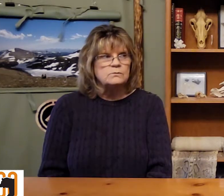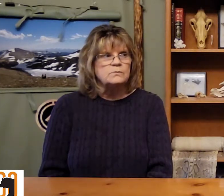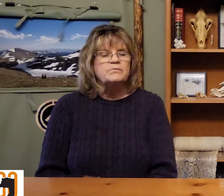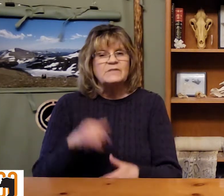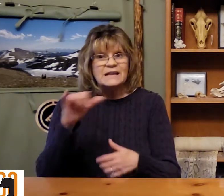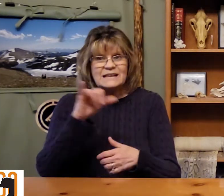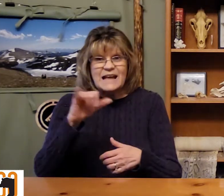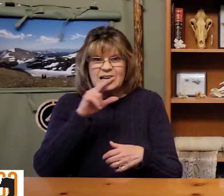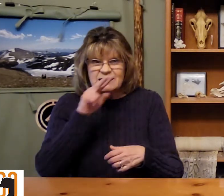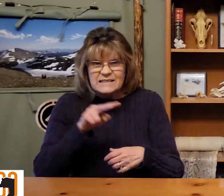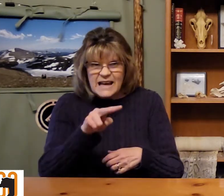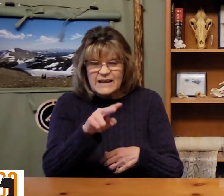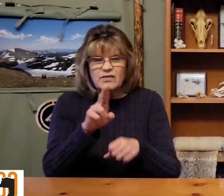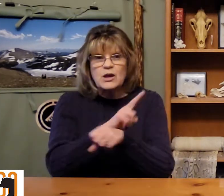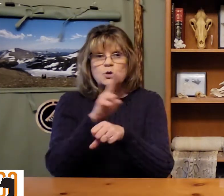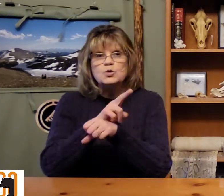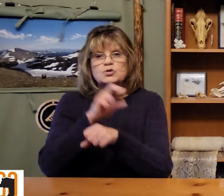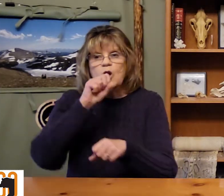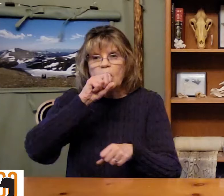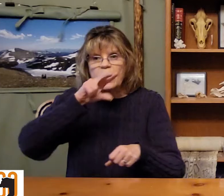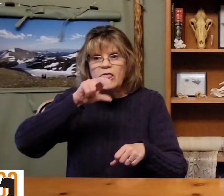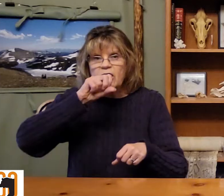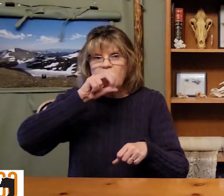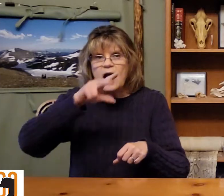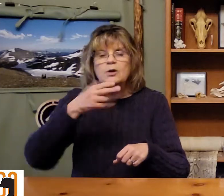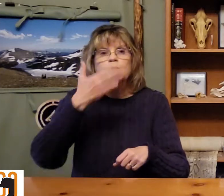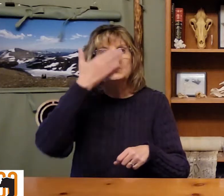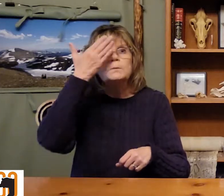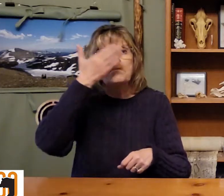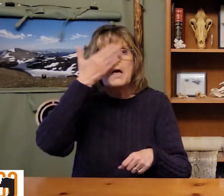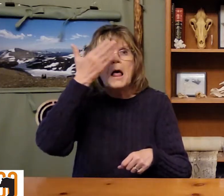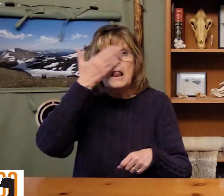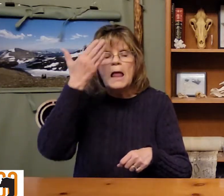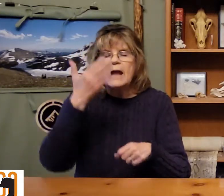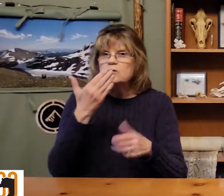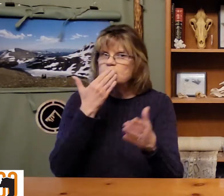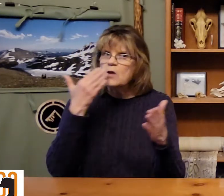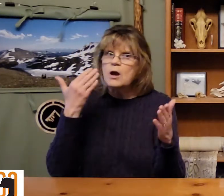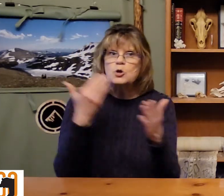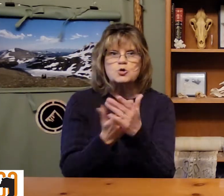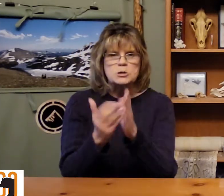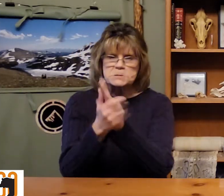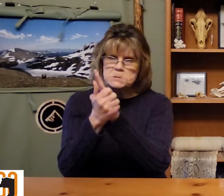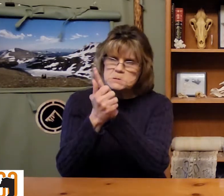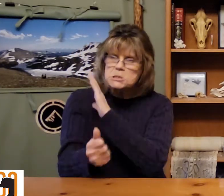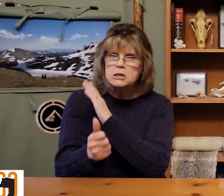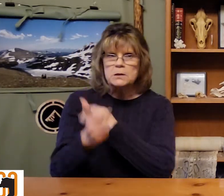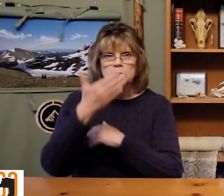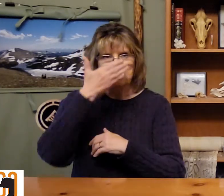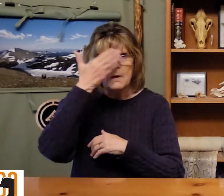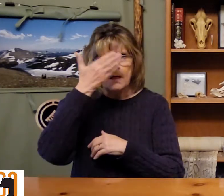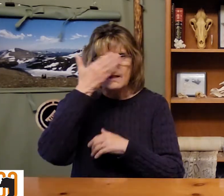Like snakes, they use their tongue to smell, and it's a very excellent sense of smell.